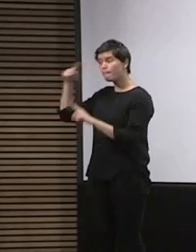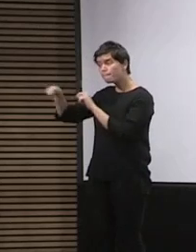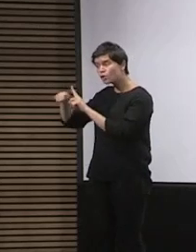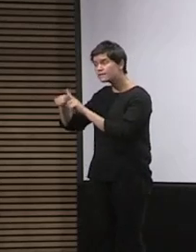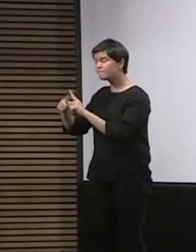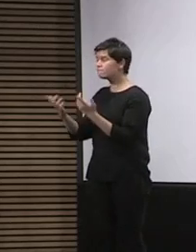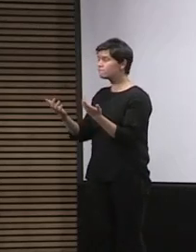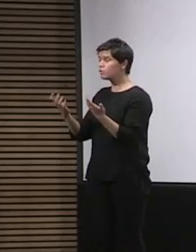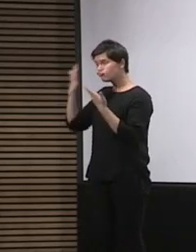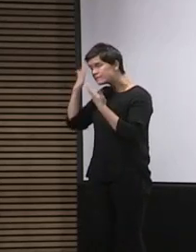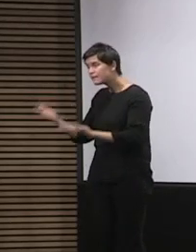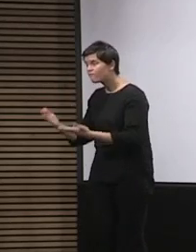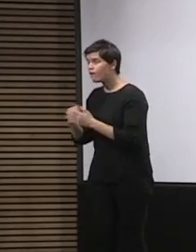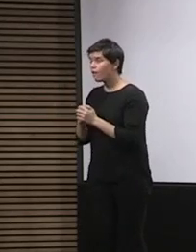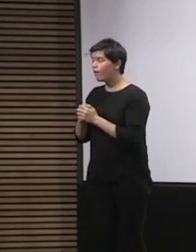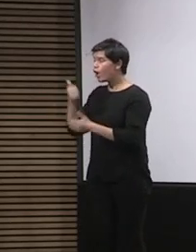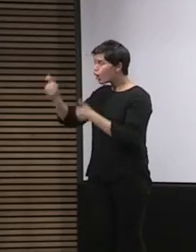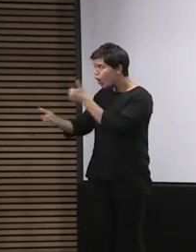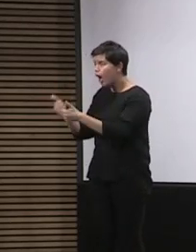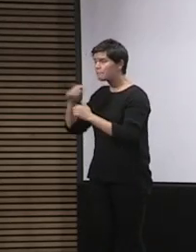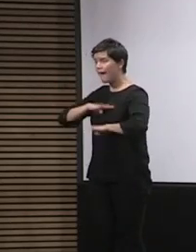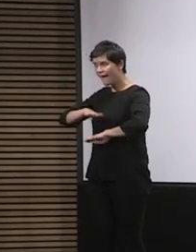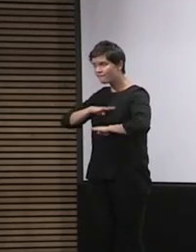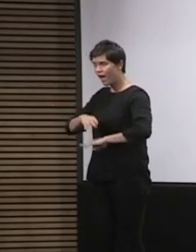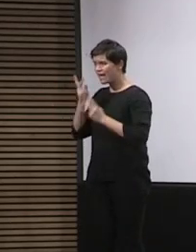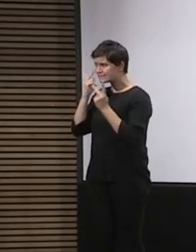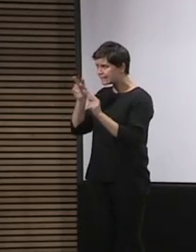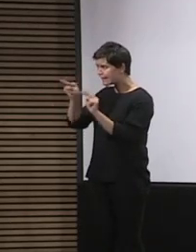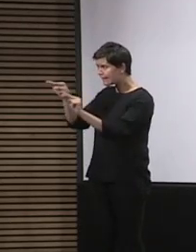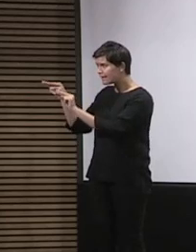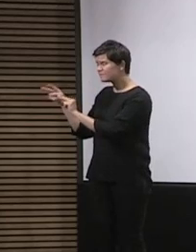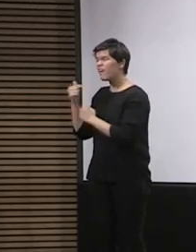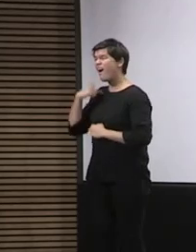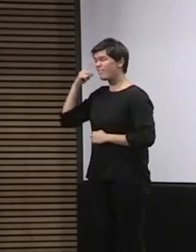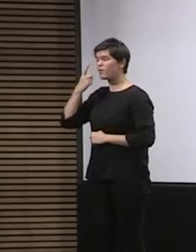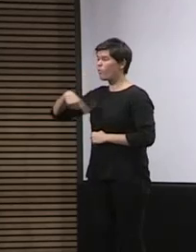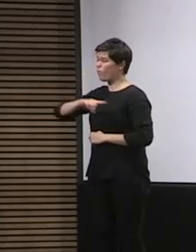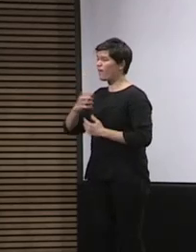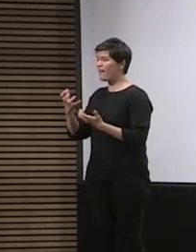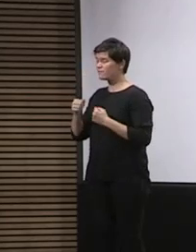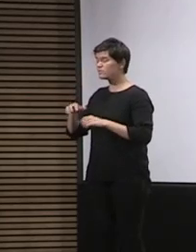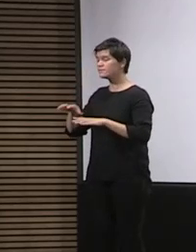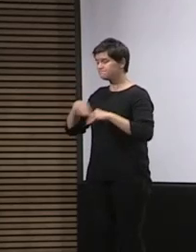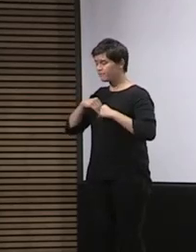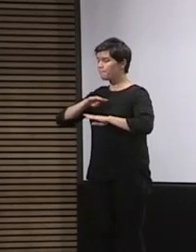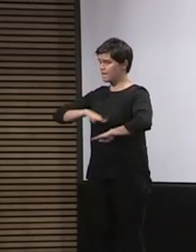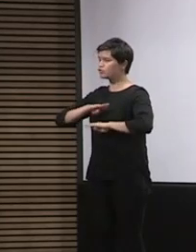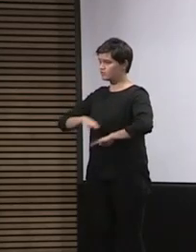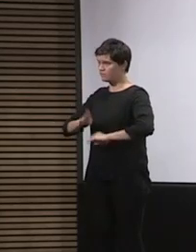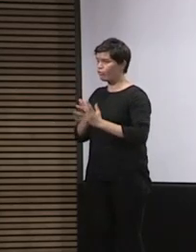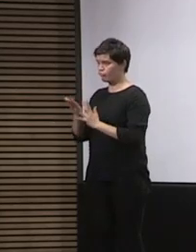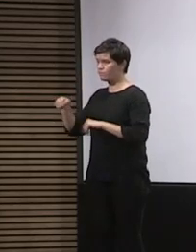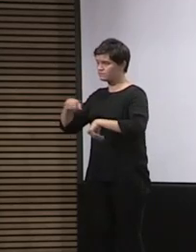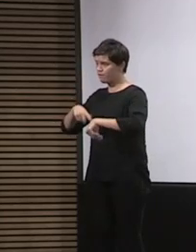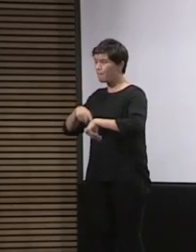respectful and kind to each other, and I think we just need to have that patience to get through this period. But we'll continue to